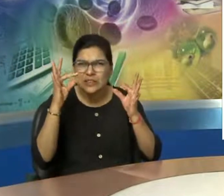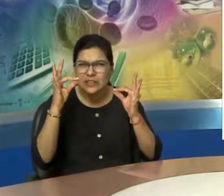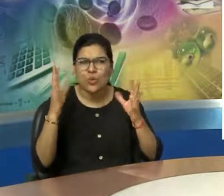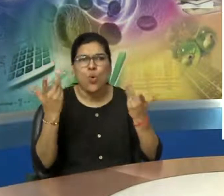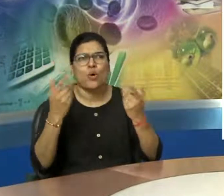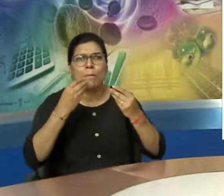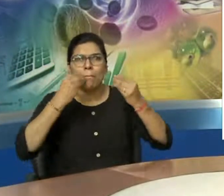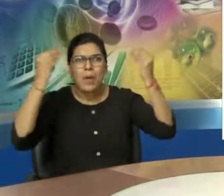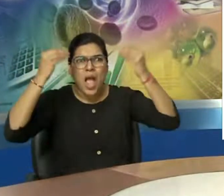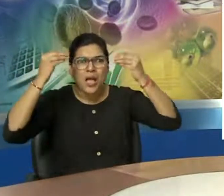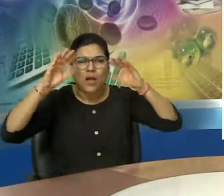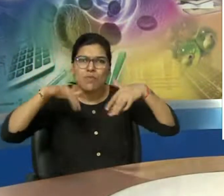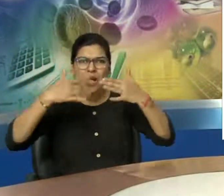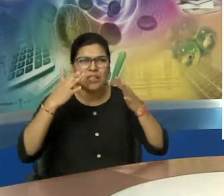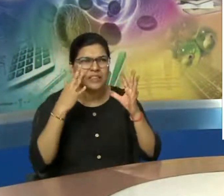Moisture.